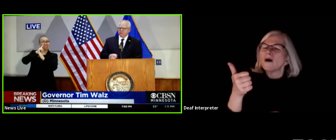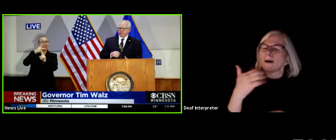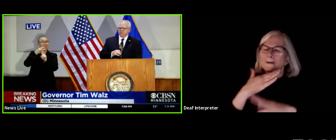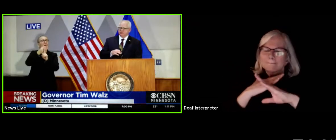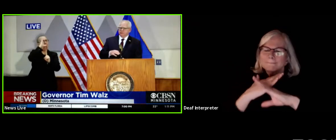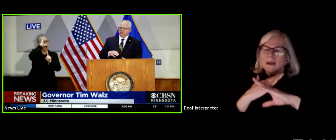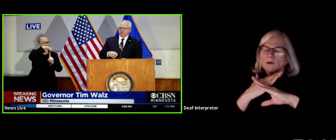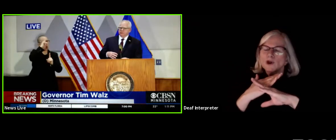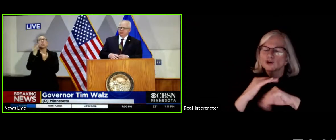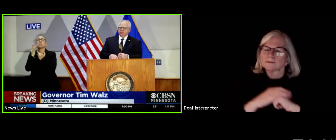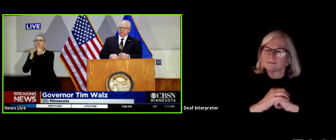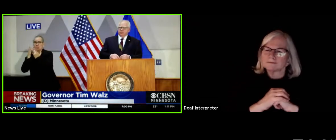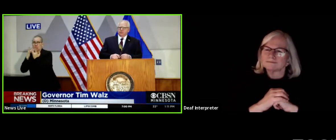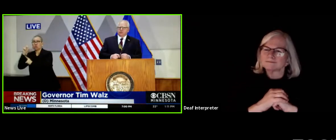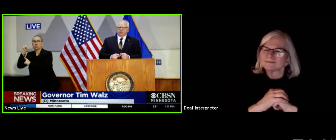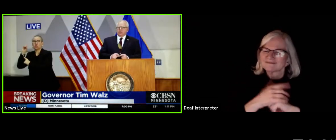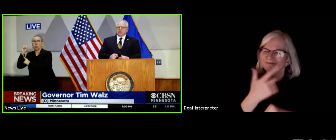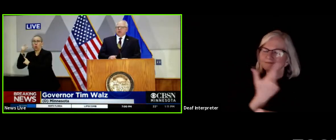to overcome them?